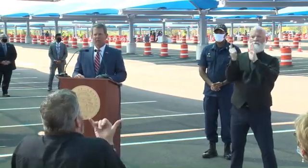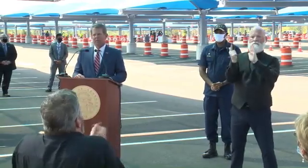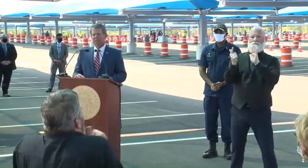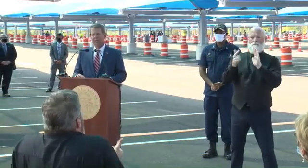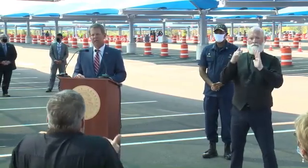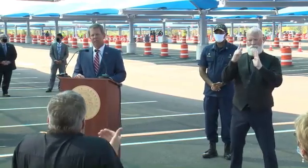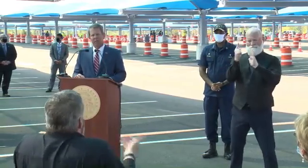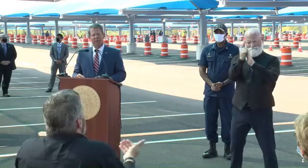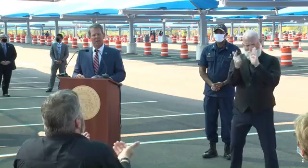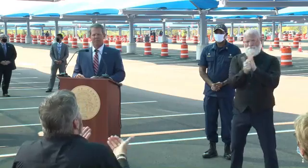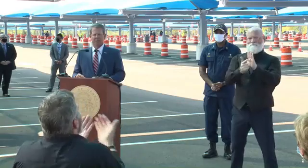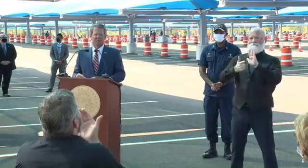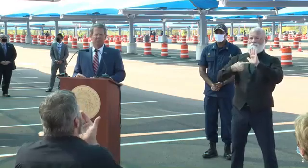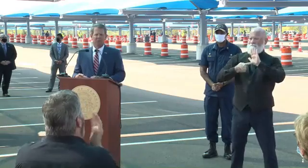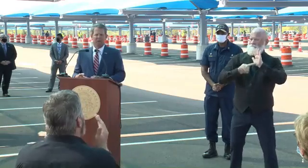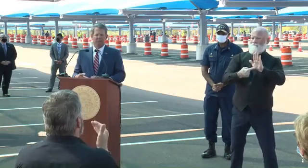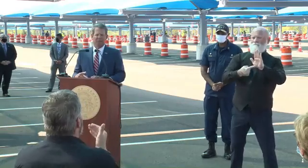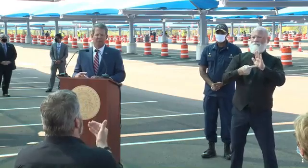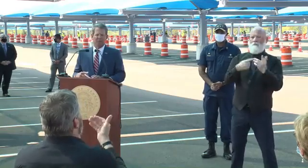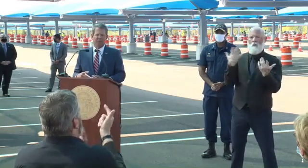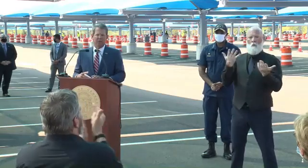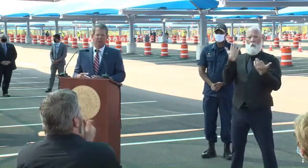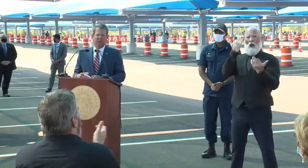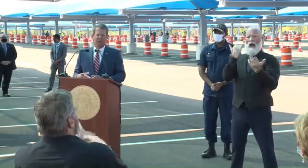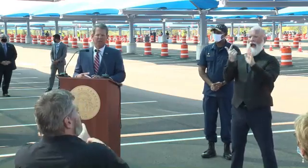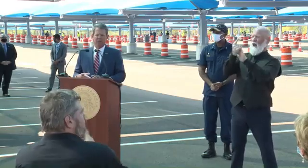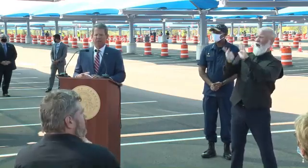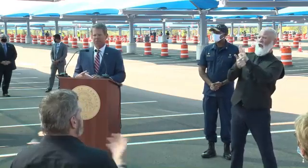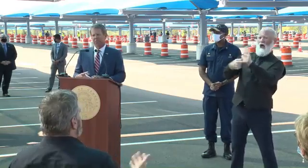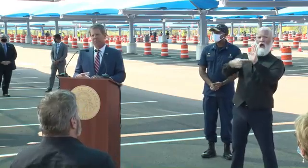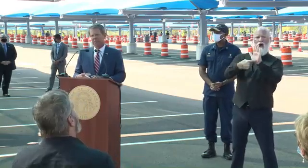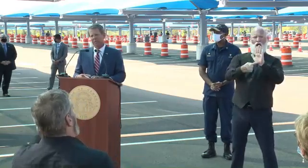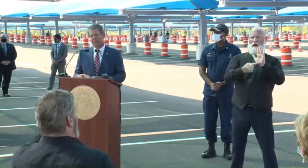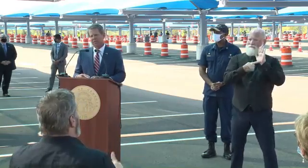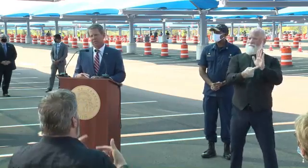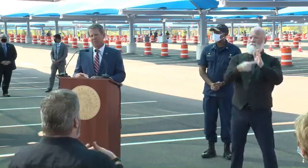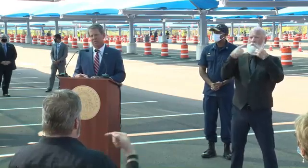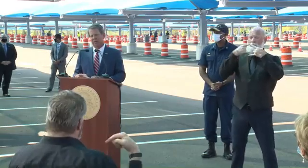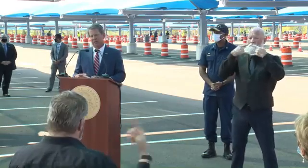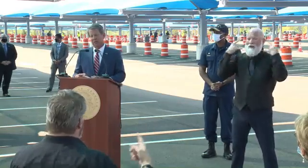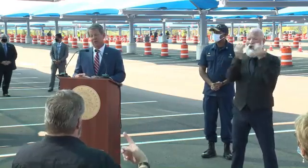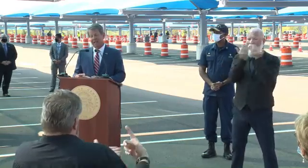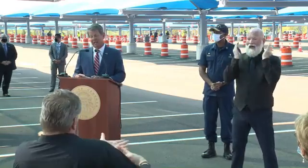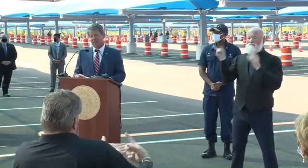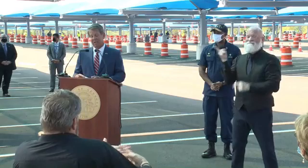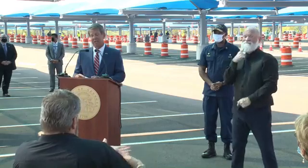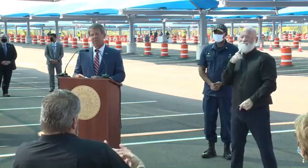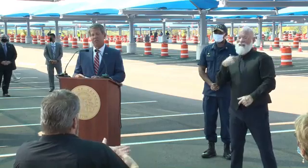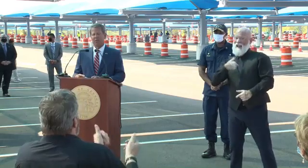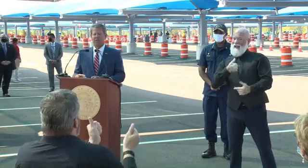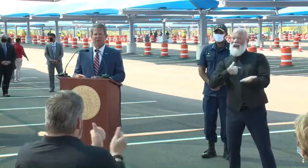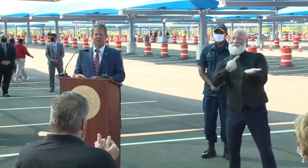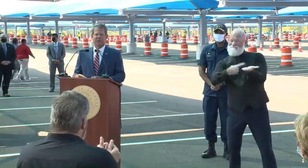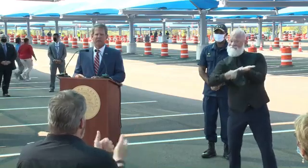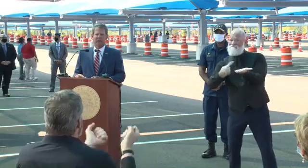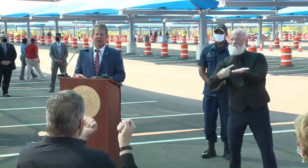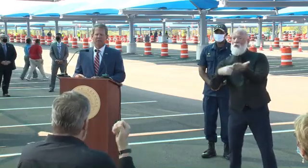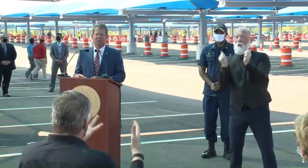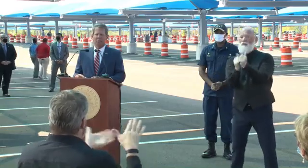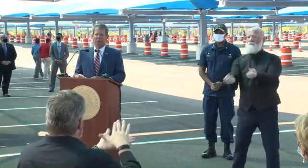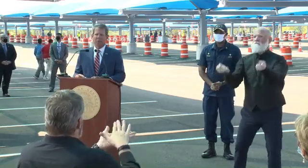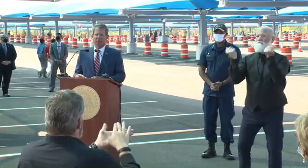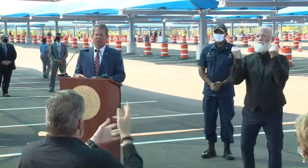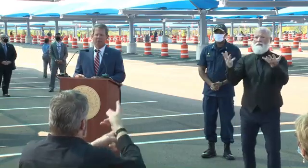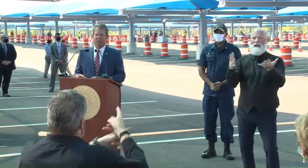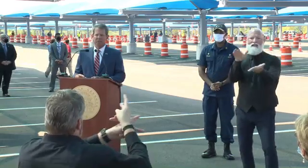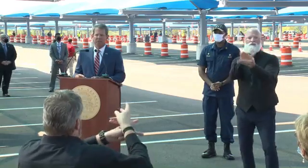Well, I will just tell you, I've been in constant communication with a lot of our school superintendents and other educational leaders. I had a call